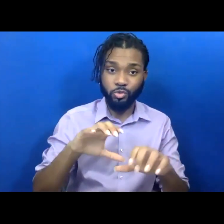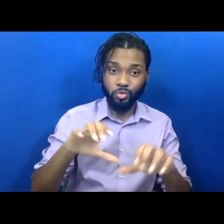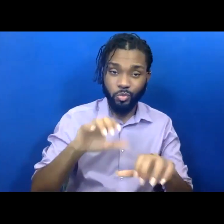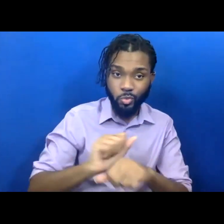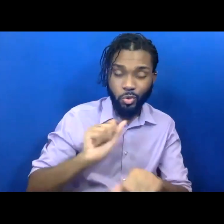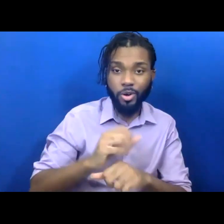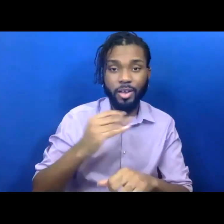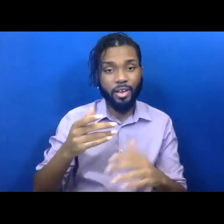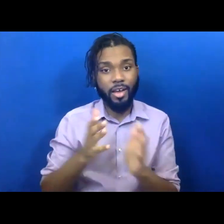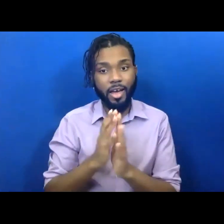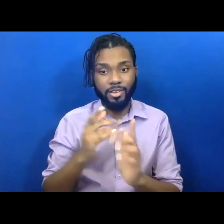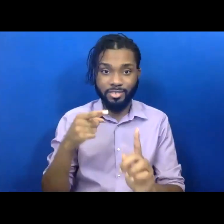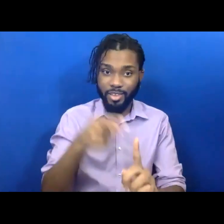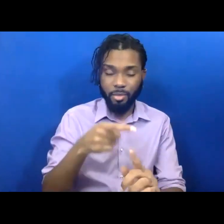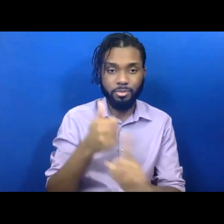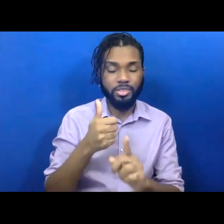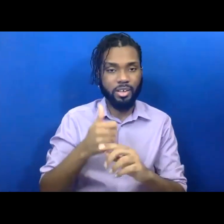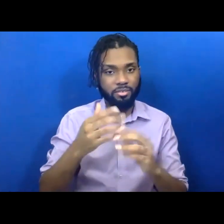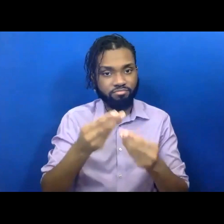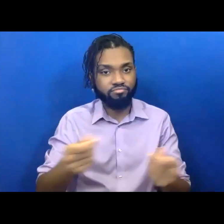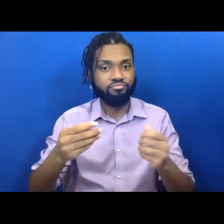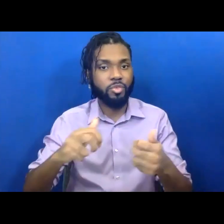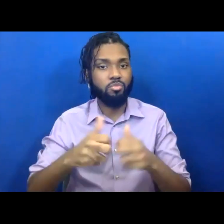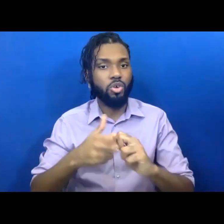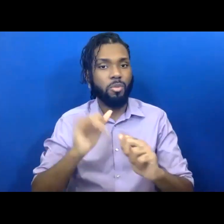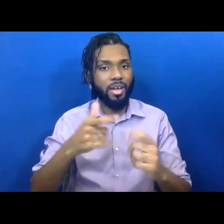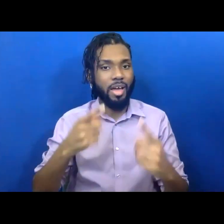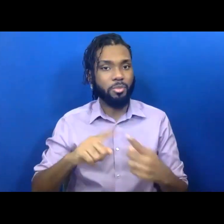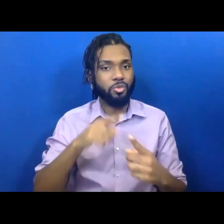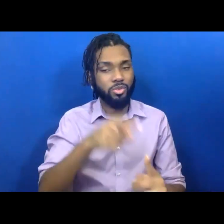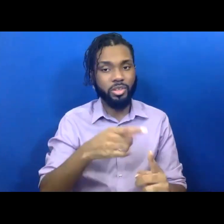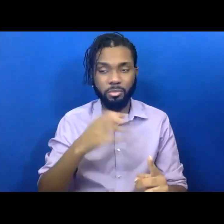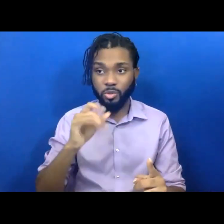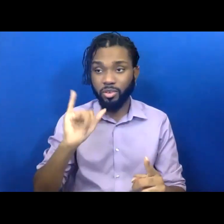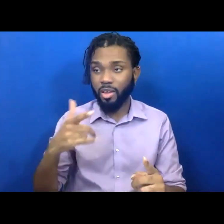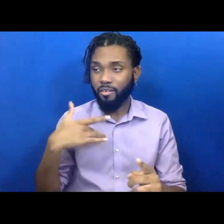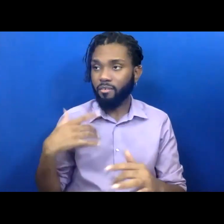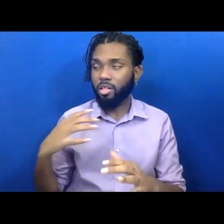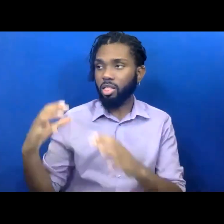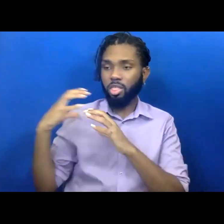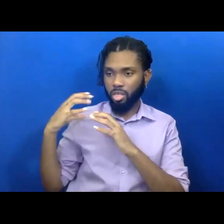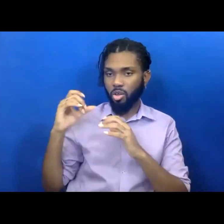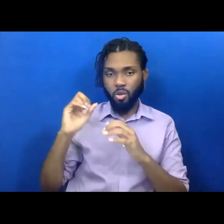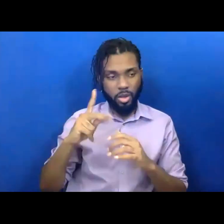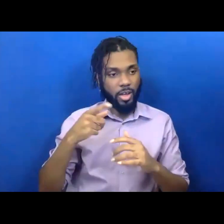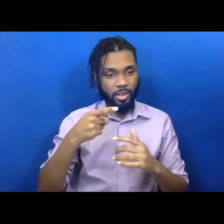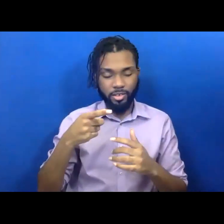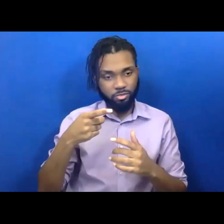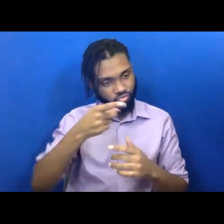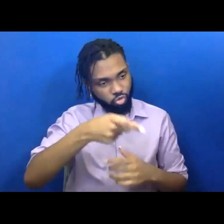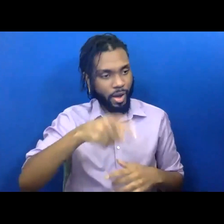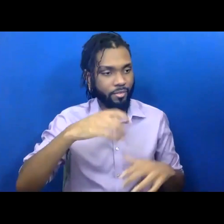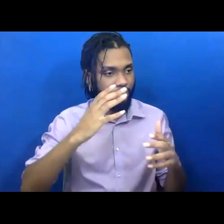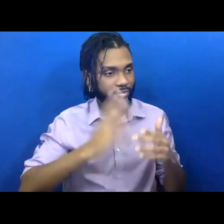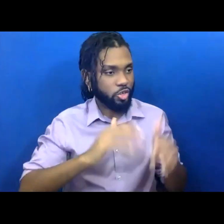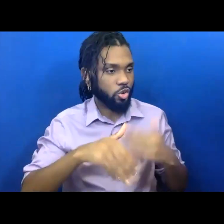injustices done to them, as if it was a matter of course that now you will do all of your work and you will do this repair. And I think one great thing in terms